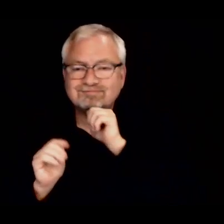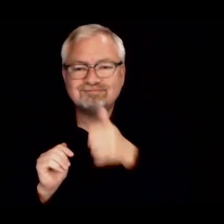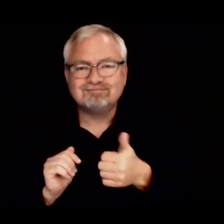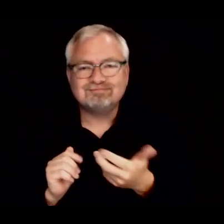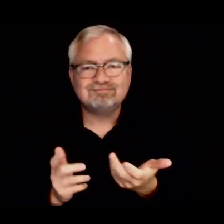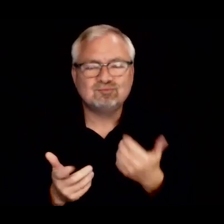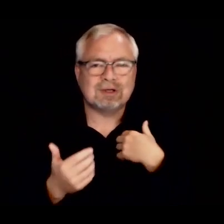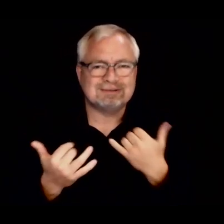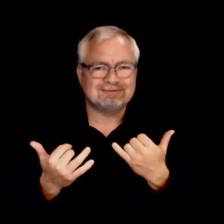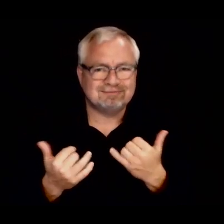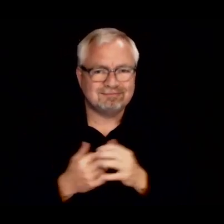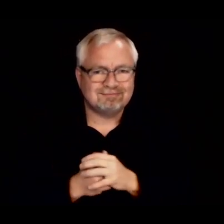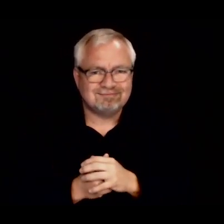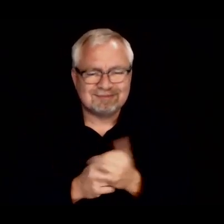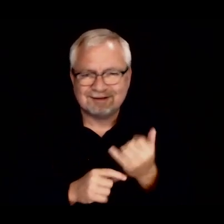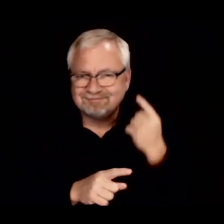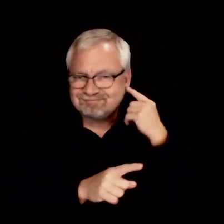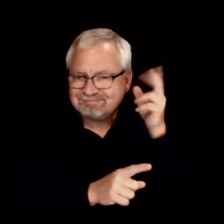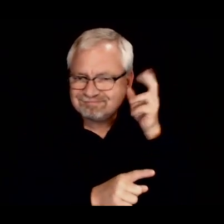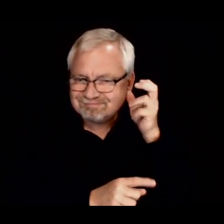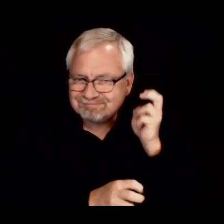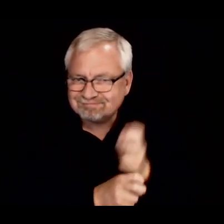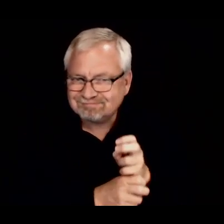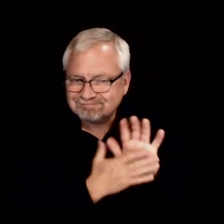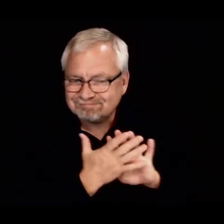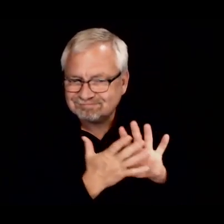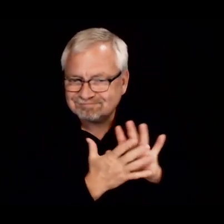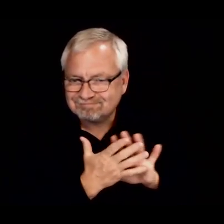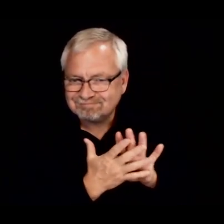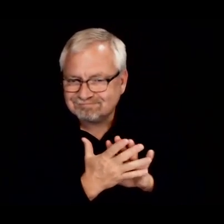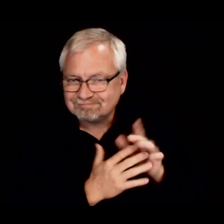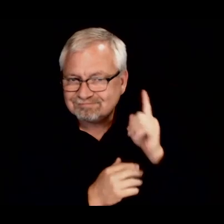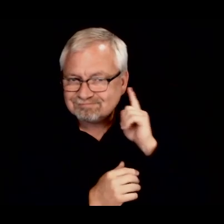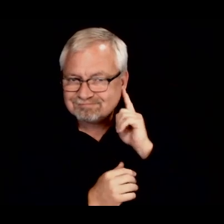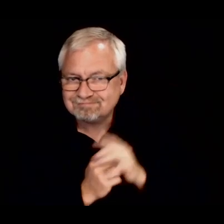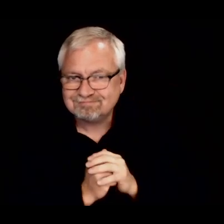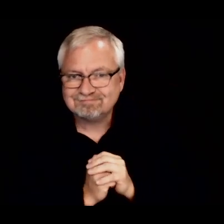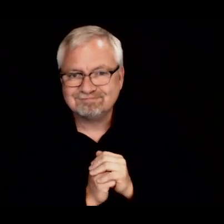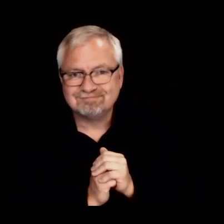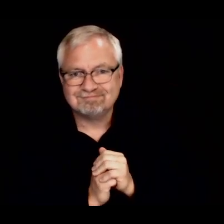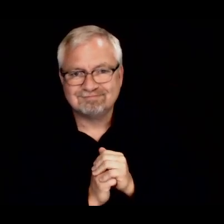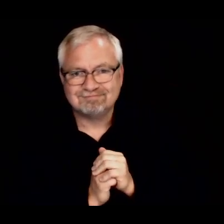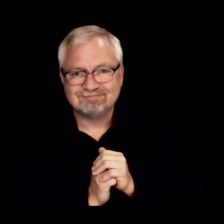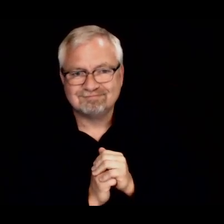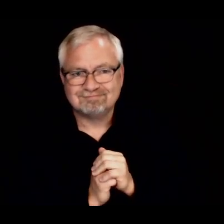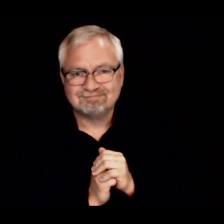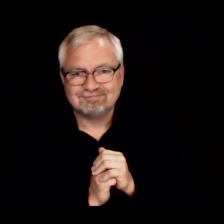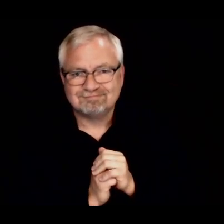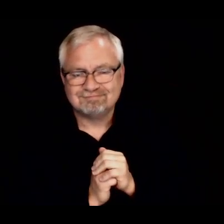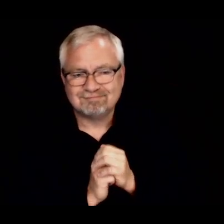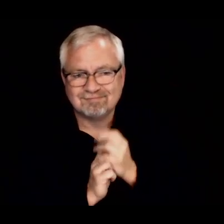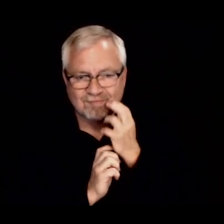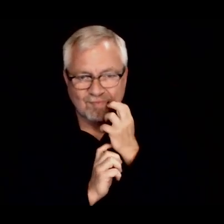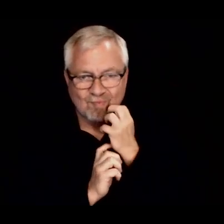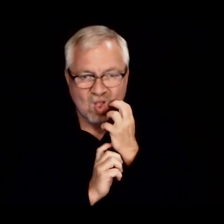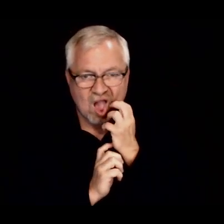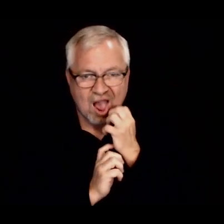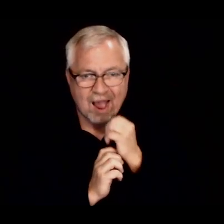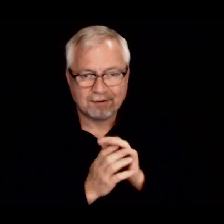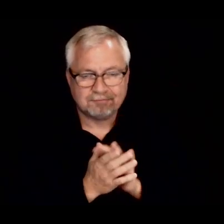lab test to confirm COVID-19, and adding a weekly data report that is updated each Thursday with more detailed